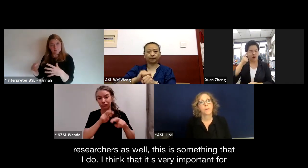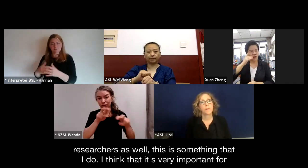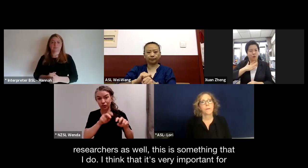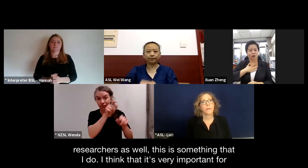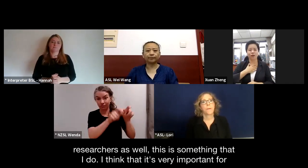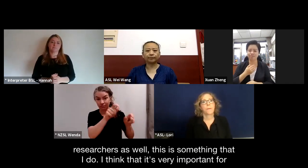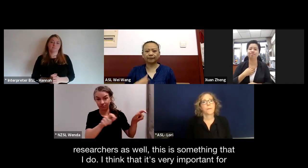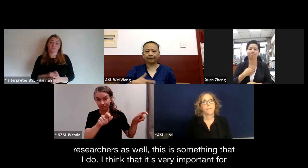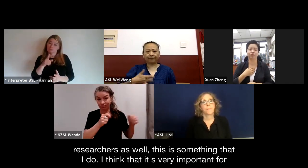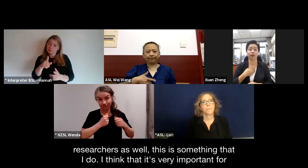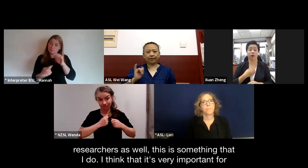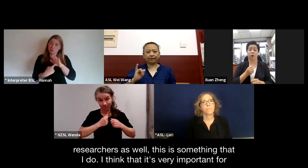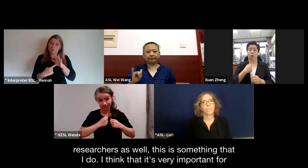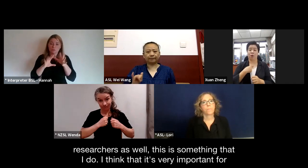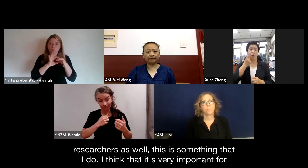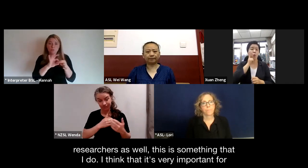do.